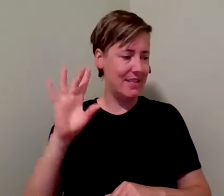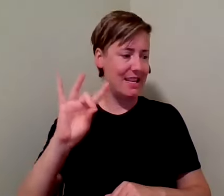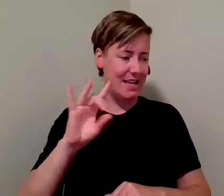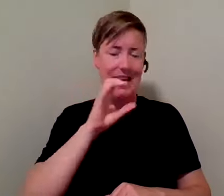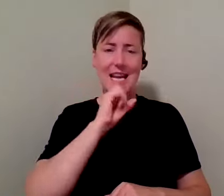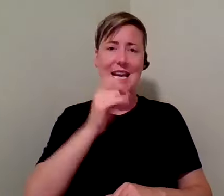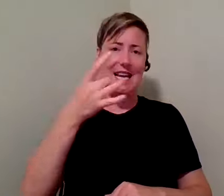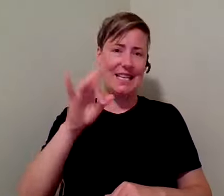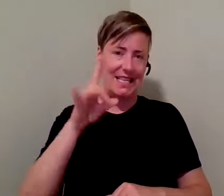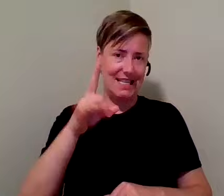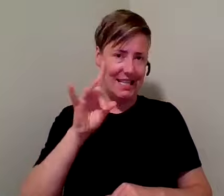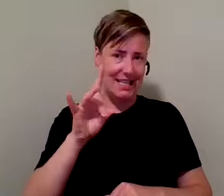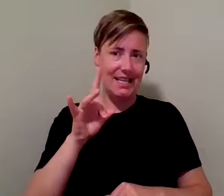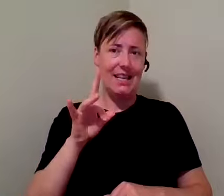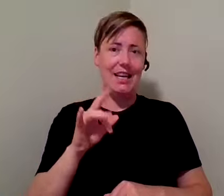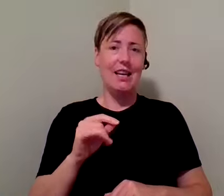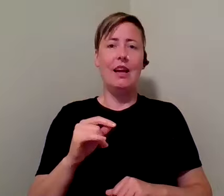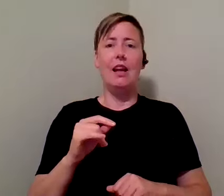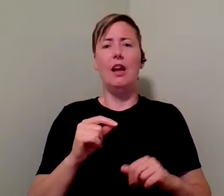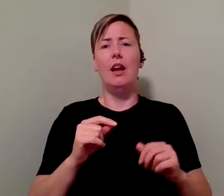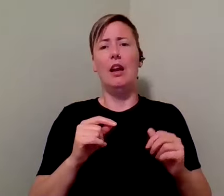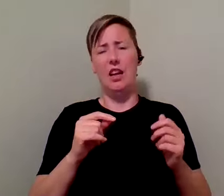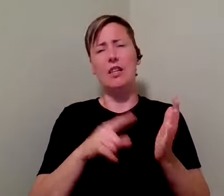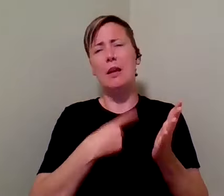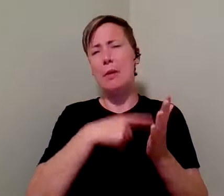old. I was having occasional blackouts. I was starting to have